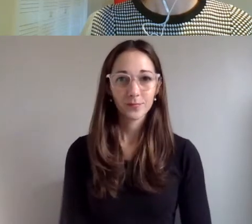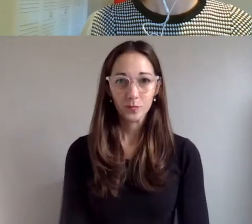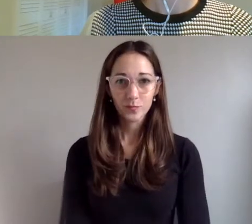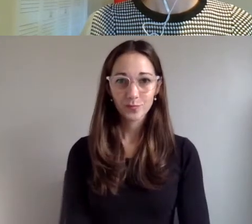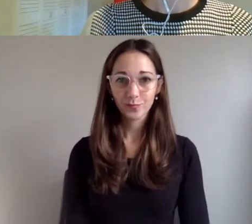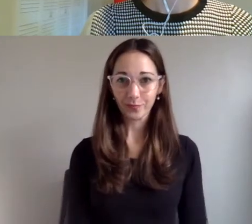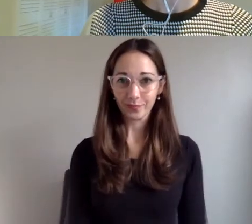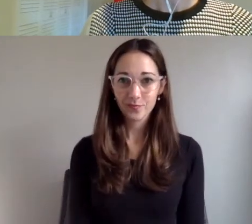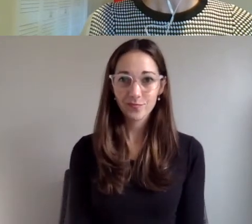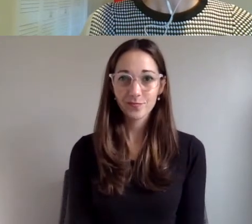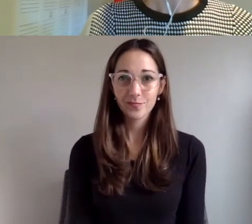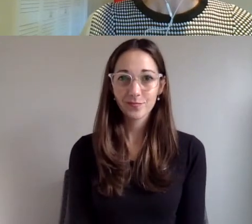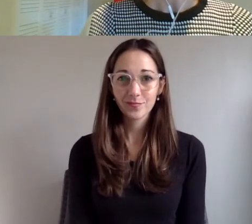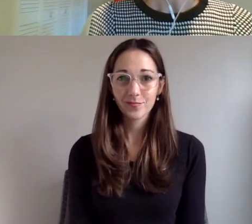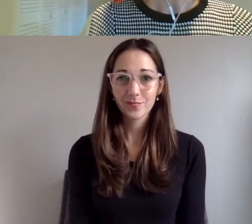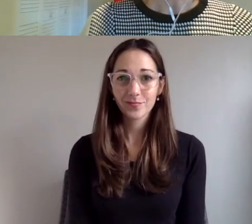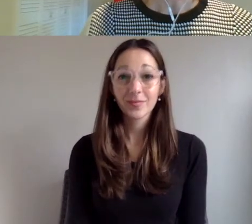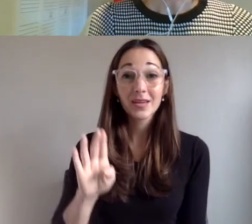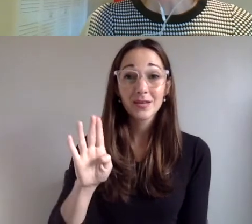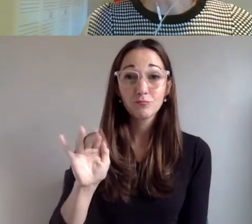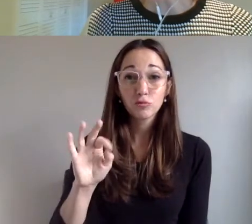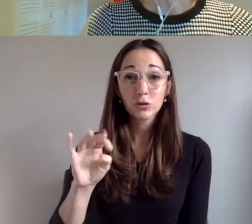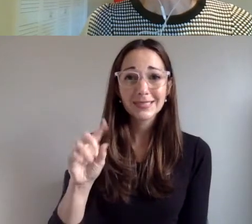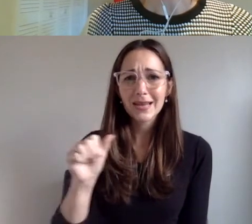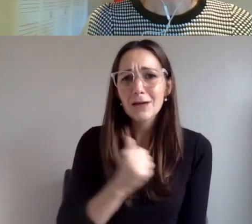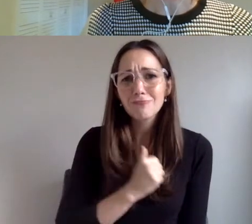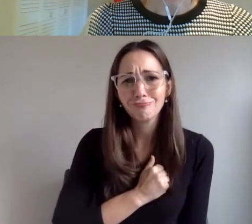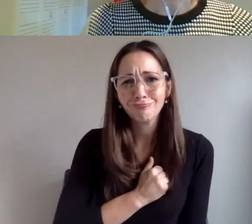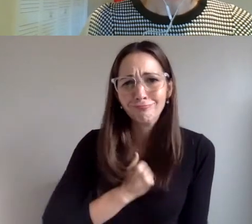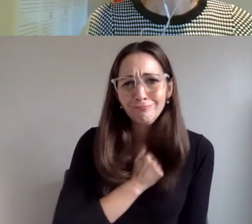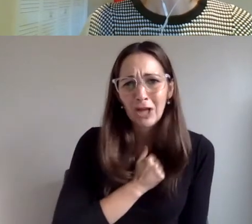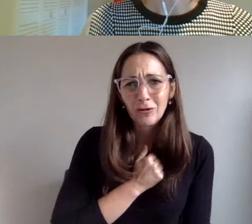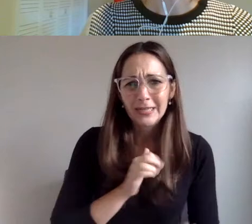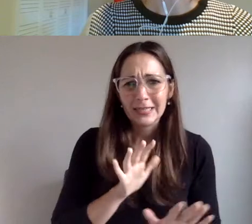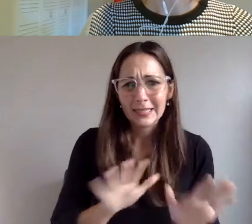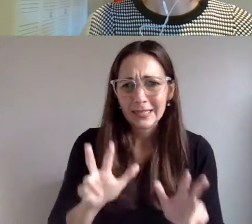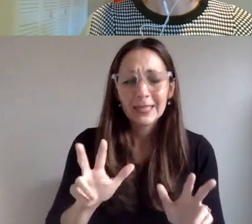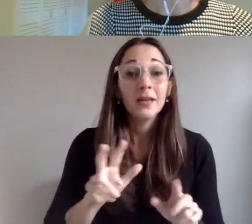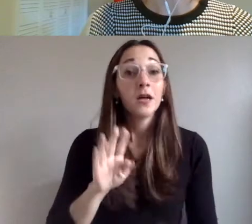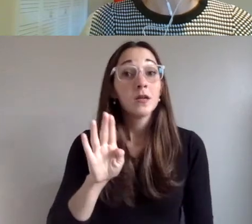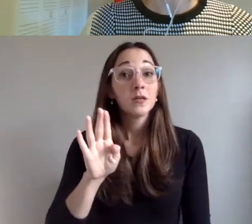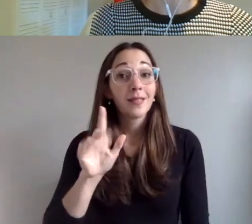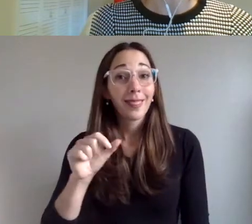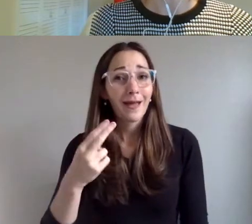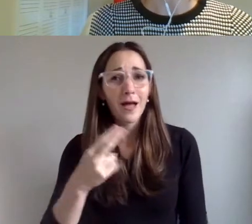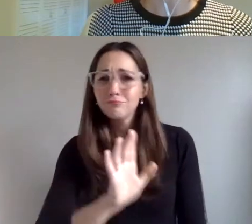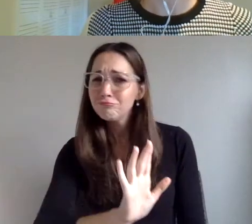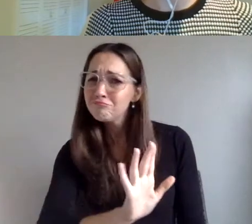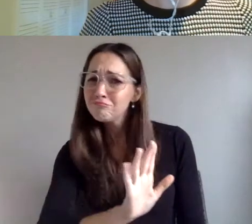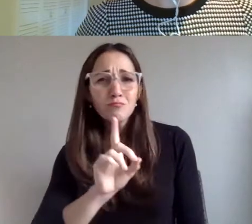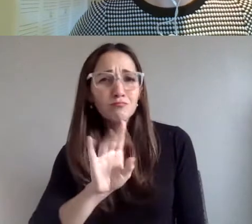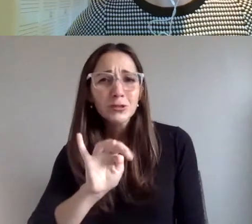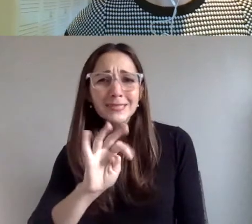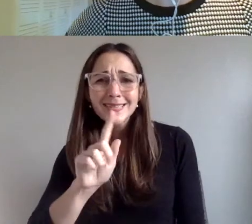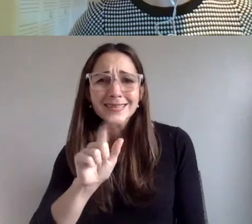Gosh, I'm so sorry. No, that's okay. Brisida, you know what we can do? We'll go ahead and move on to the next presentation and we'll come